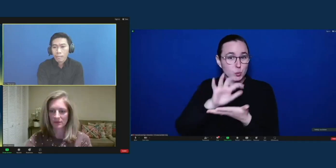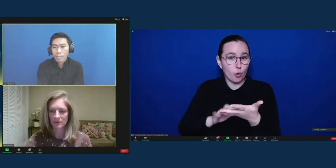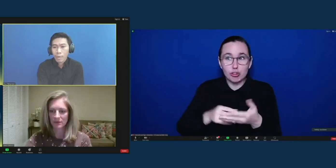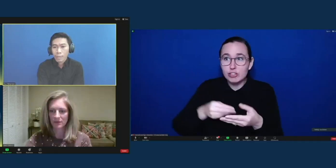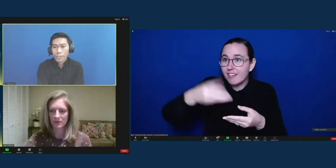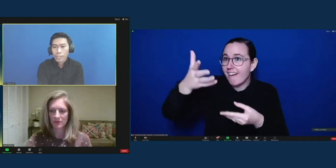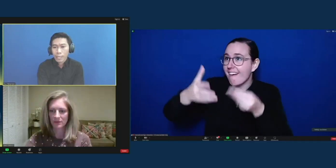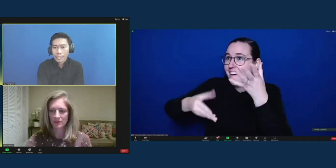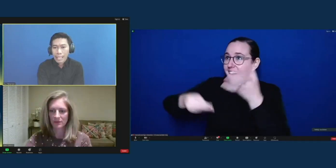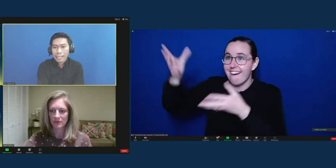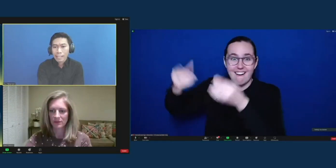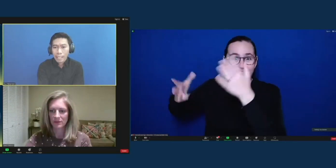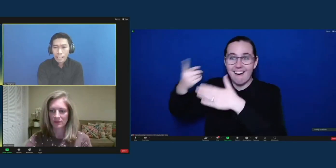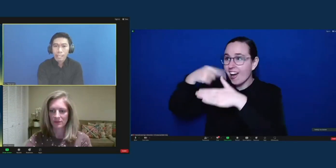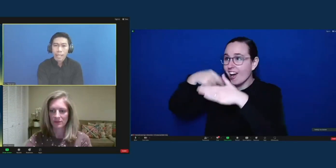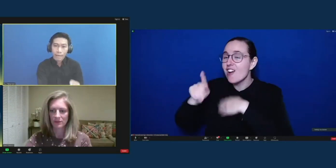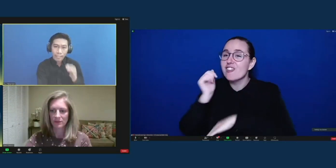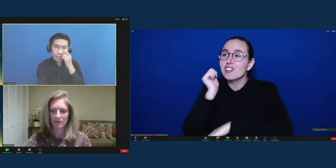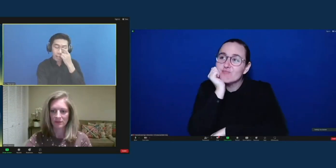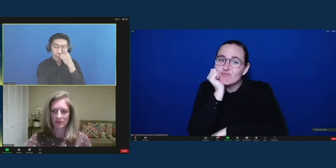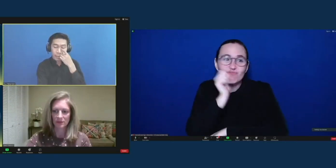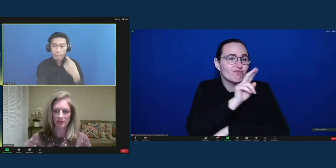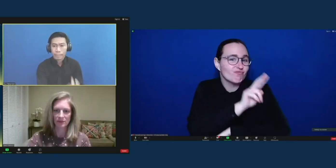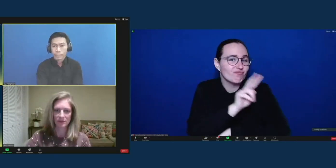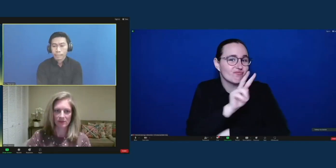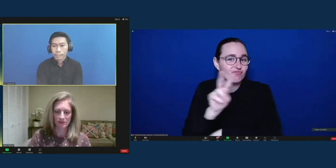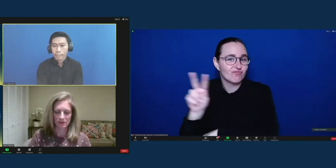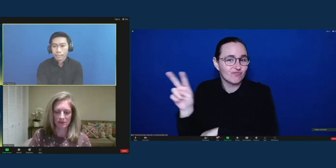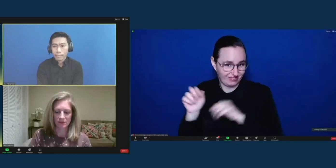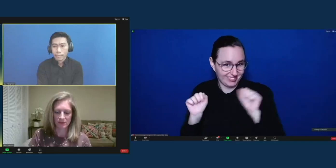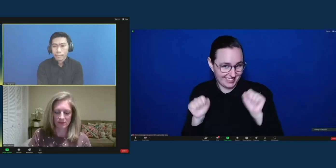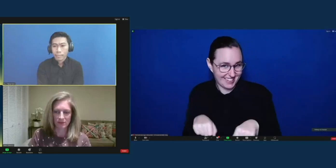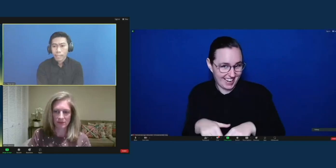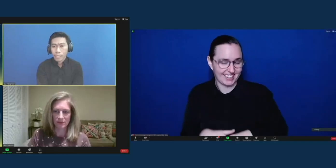but most are signed in FSL.